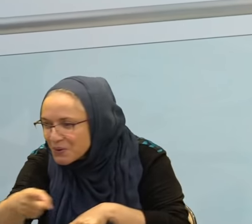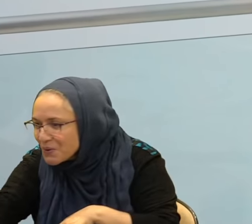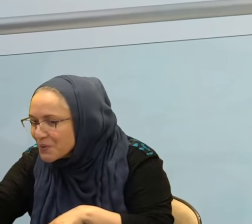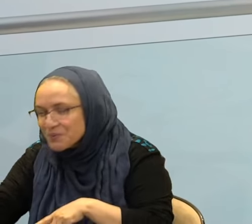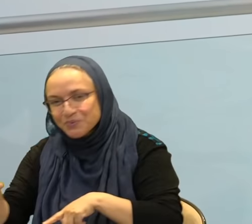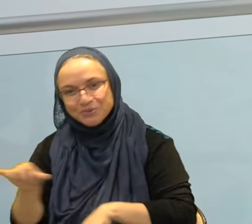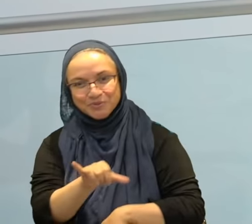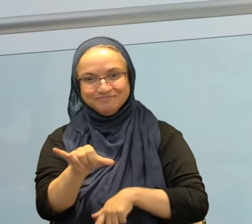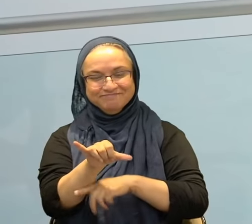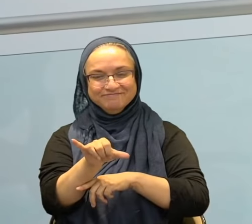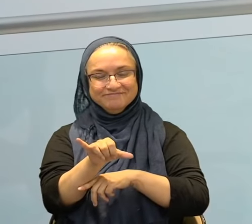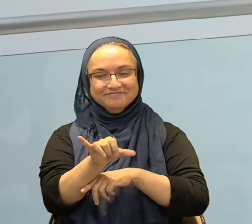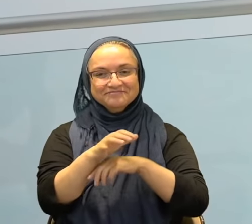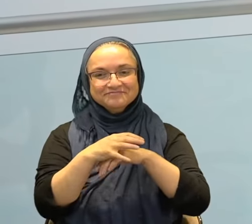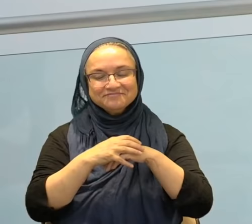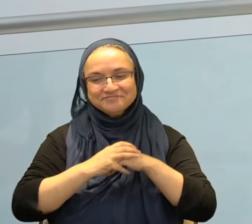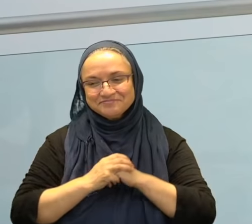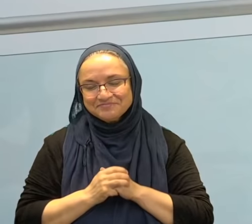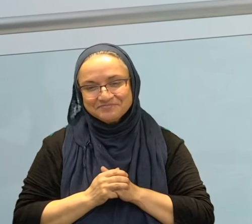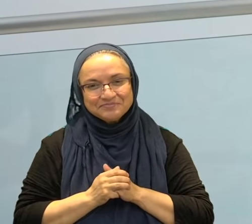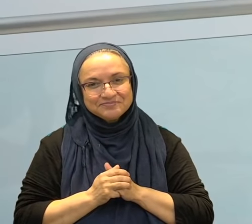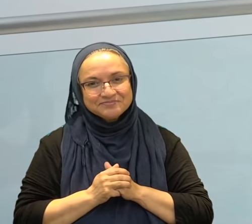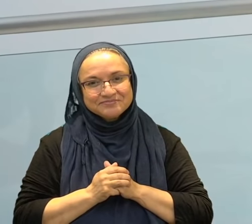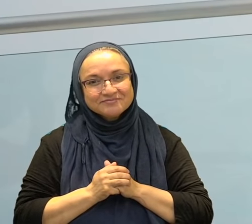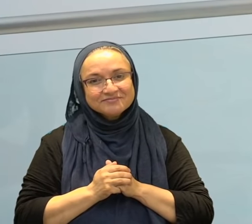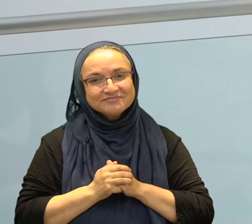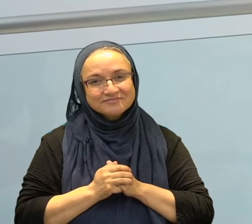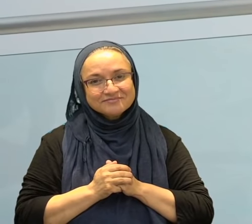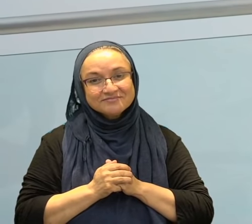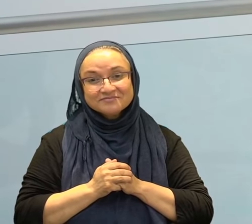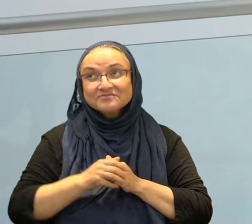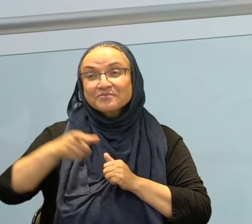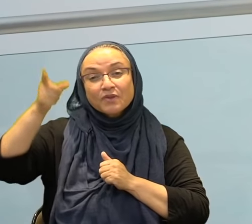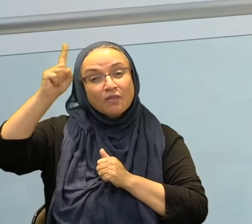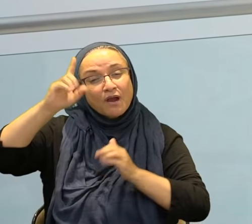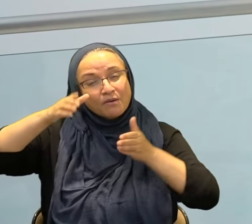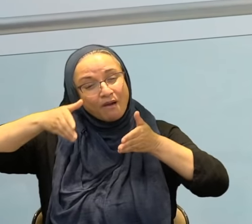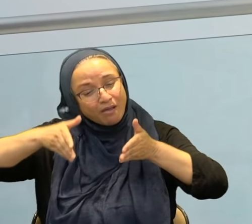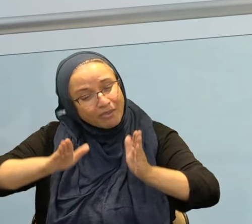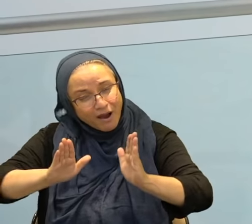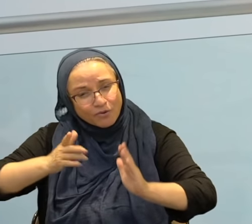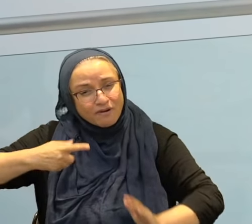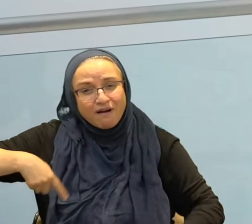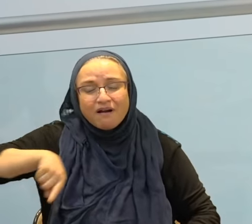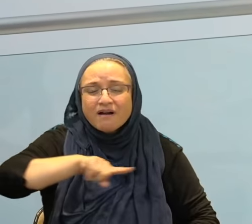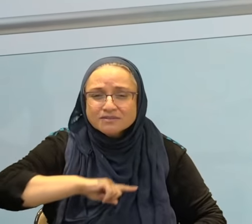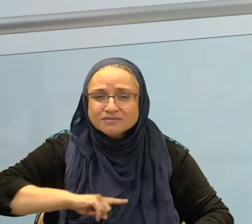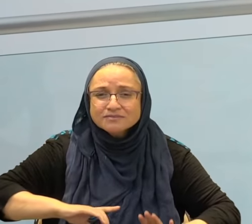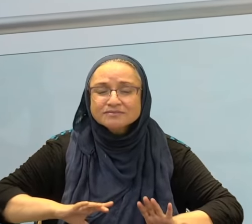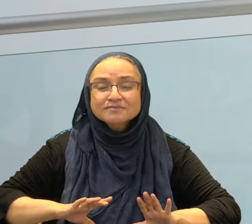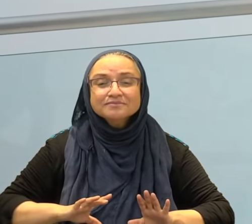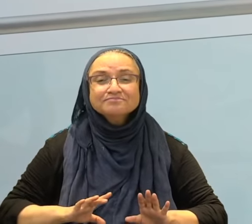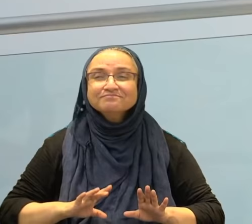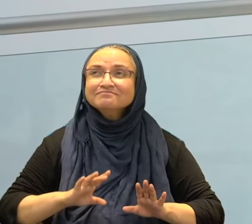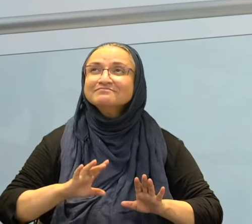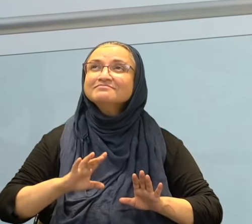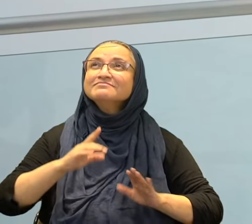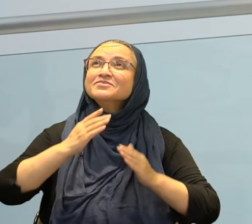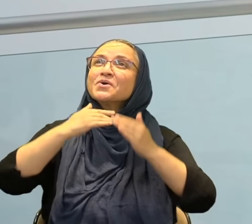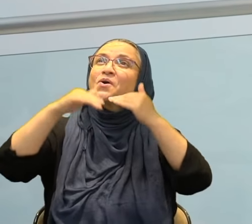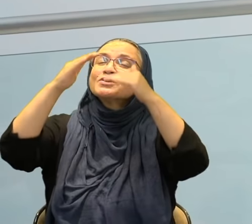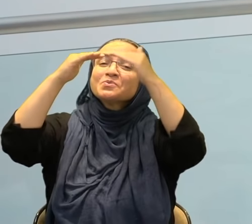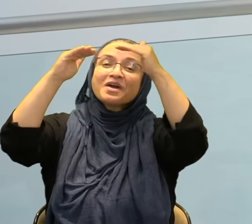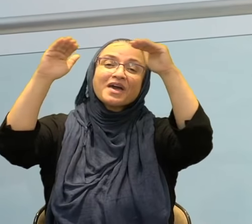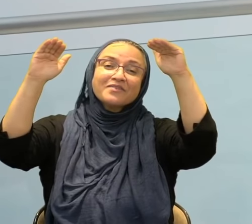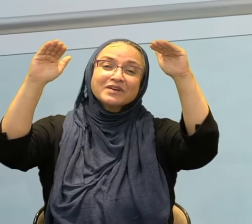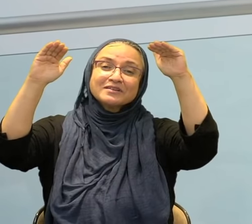allow us to reach the maximum position and station in paradise and the companionship of our beloved prophet sallallahu alaihi wasallam. We ask Allah